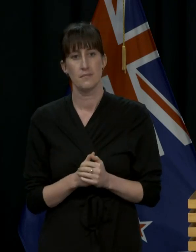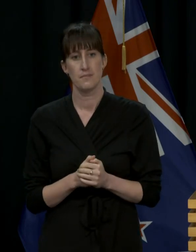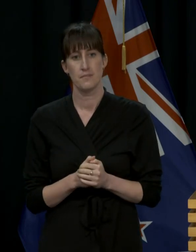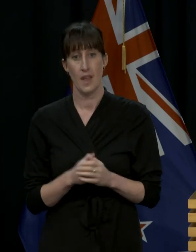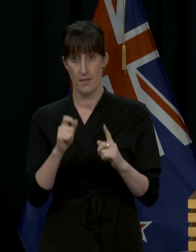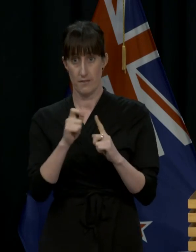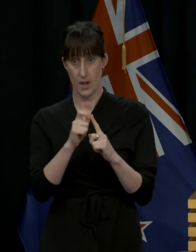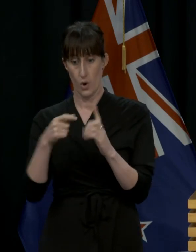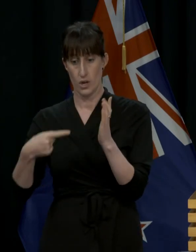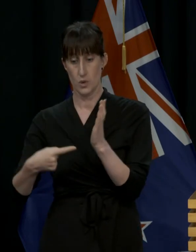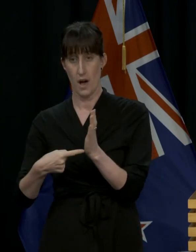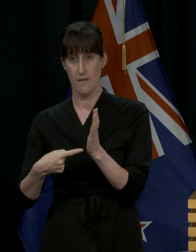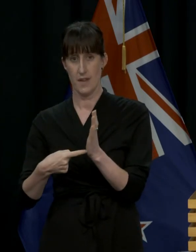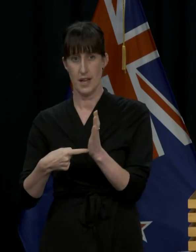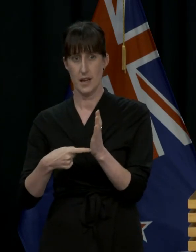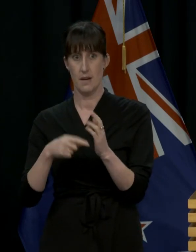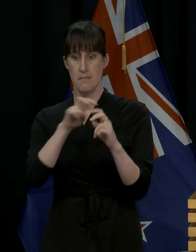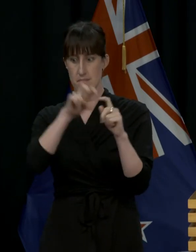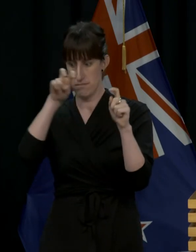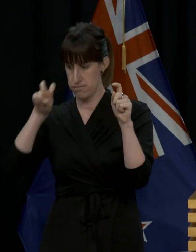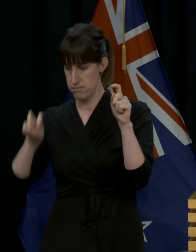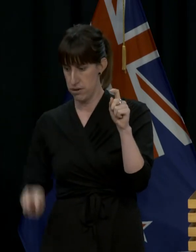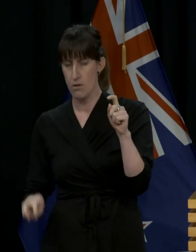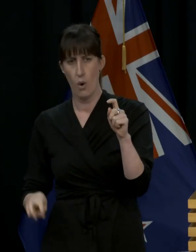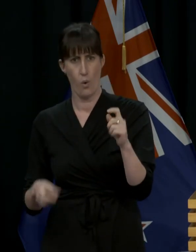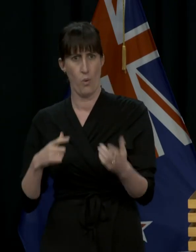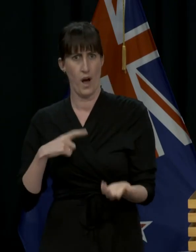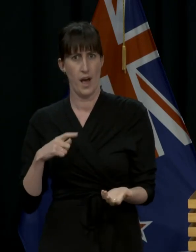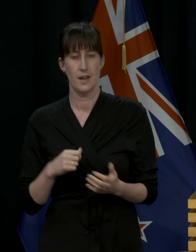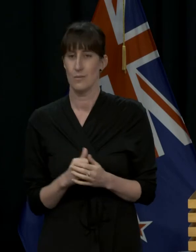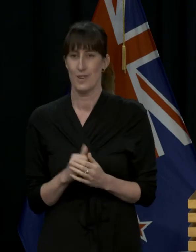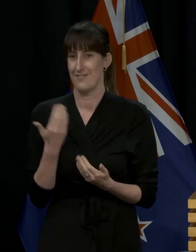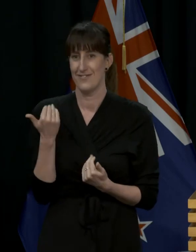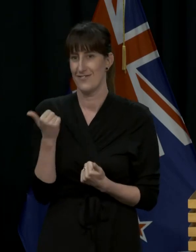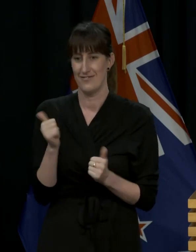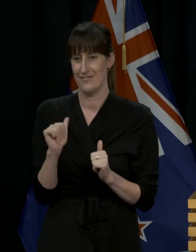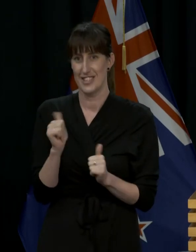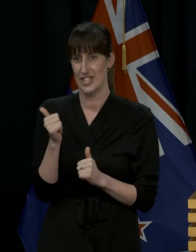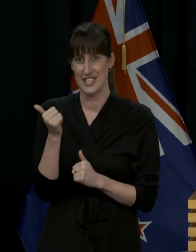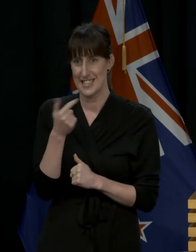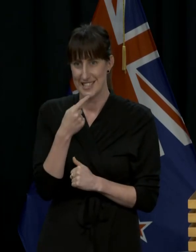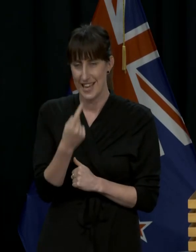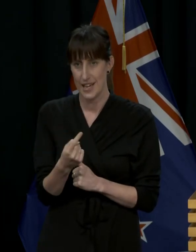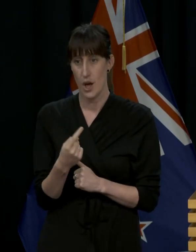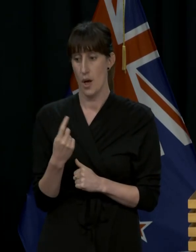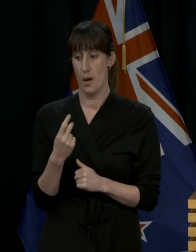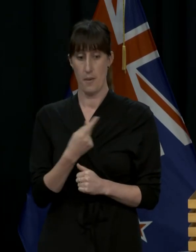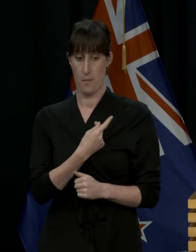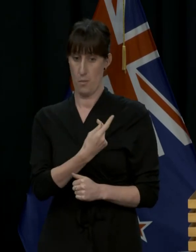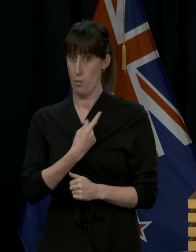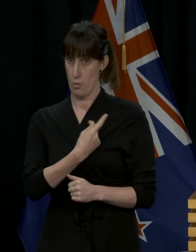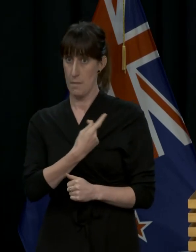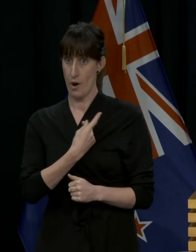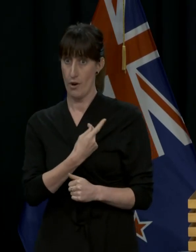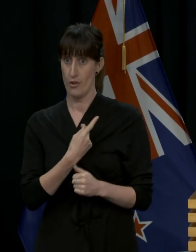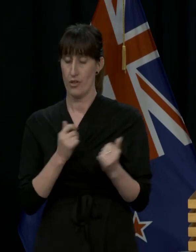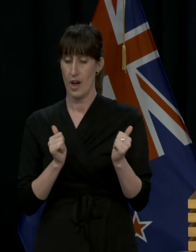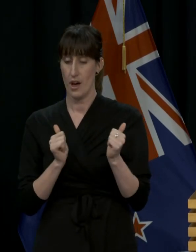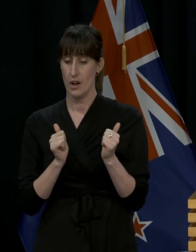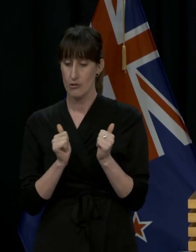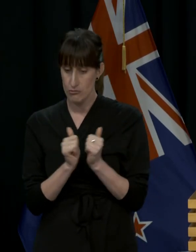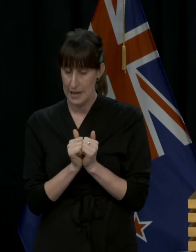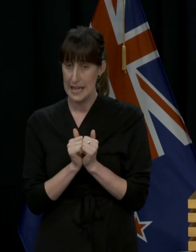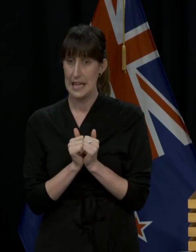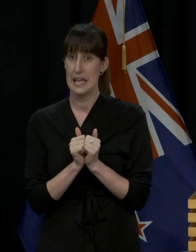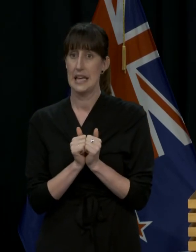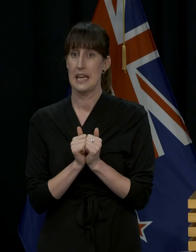been so magnificently demoted? Well, look, as I've just said, both he and I would acknowledge that in